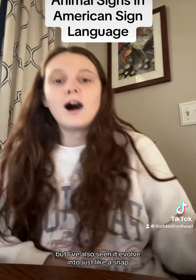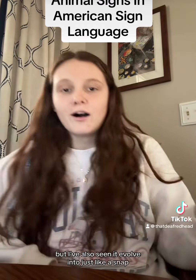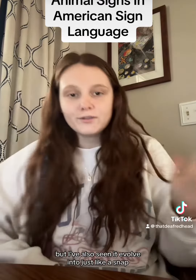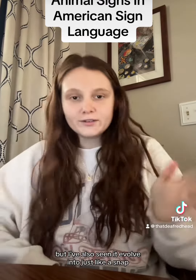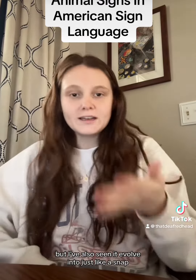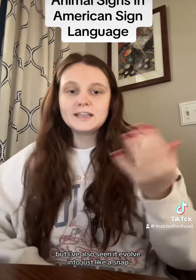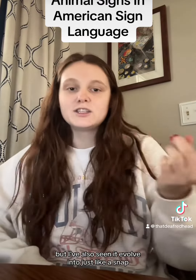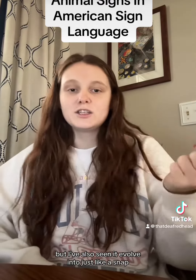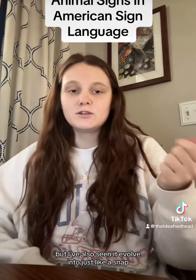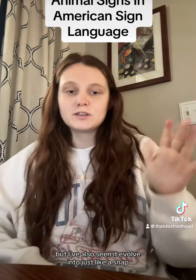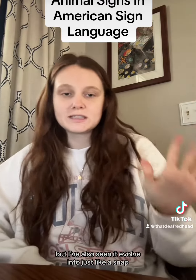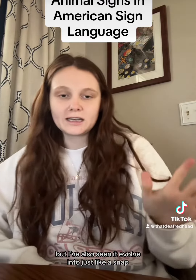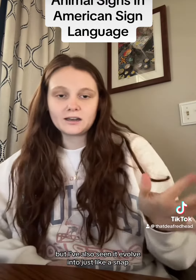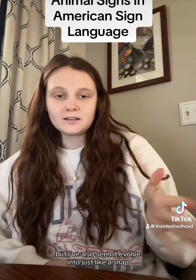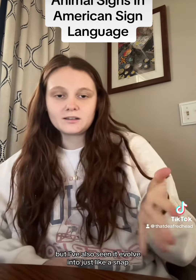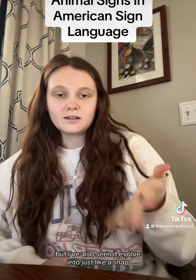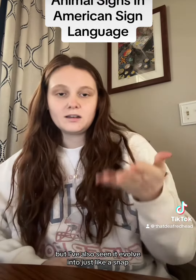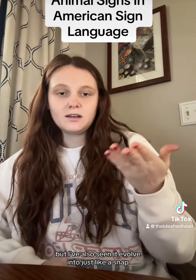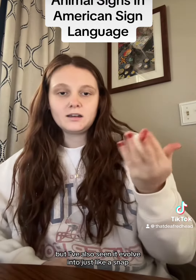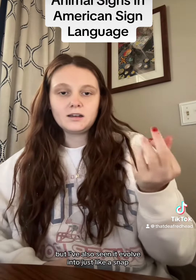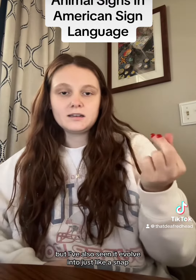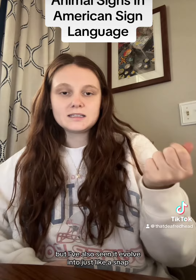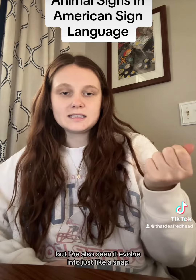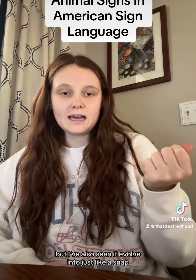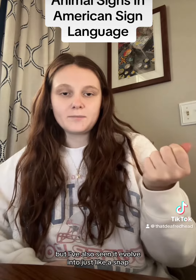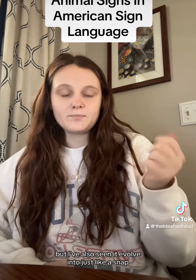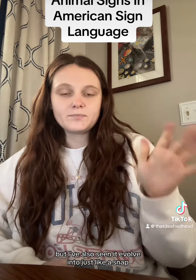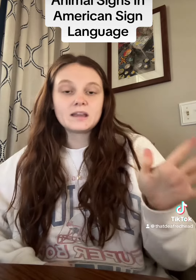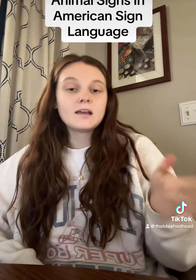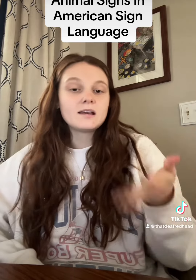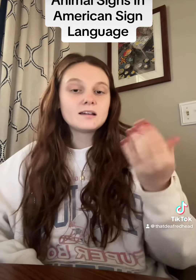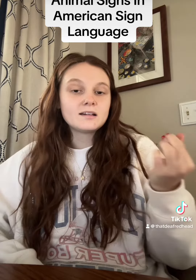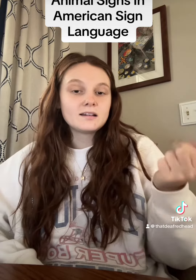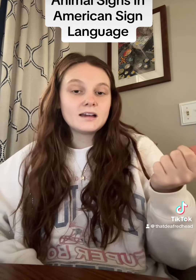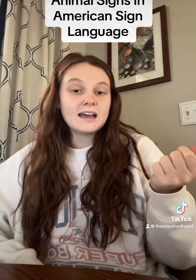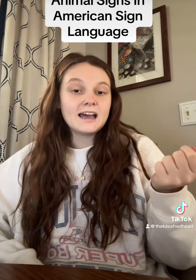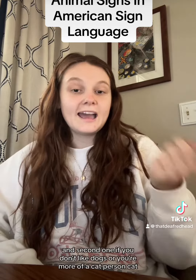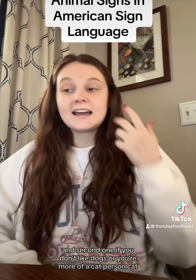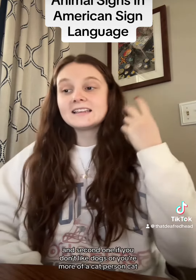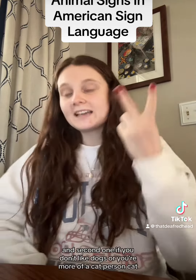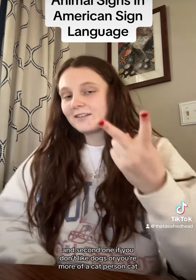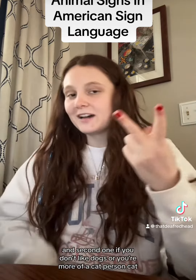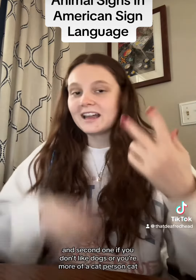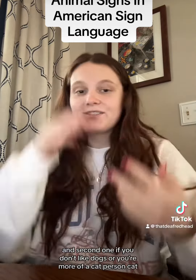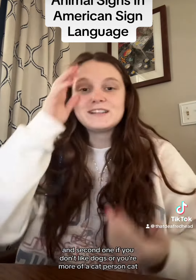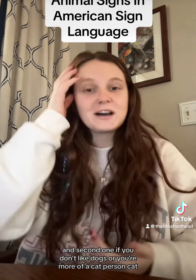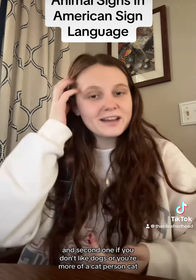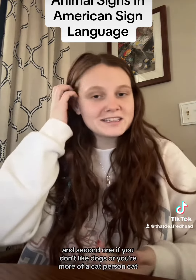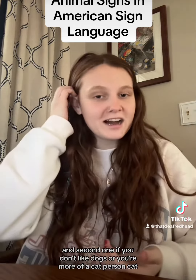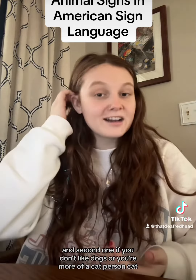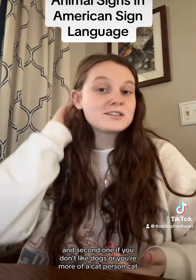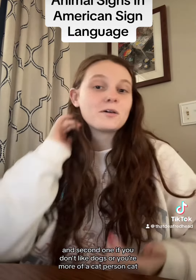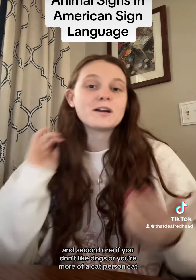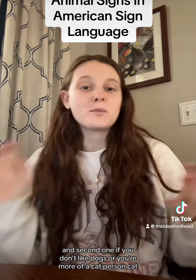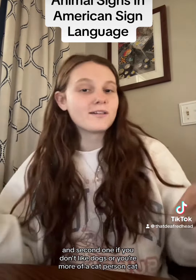evolve into just like a snap. And second one, if you don't like dogs or you're more of a